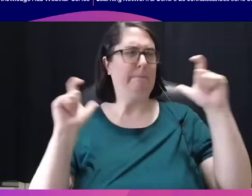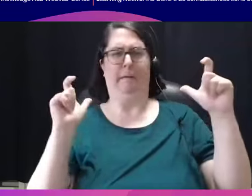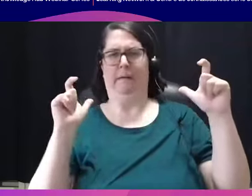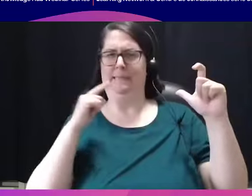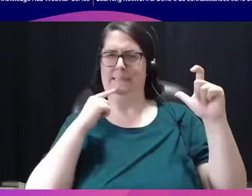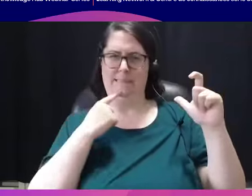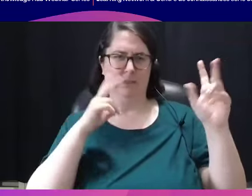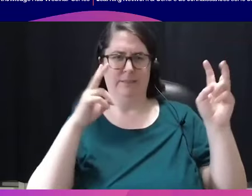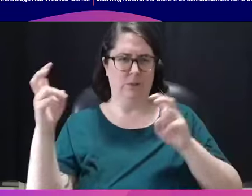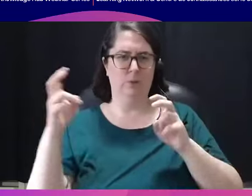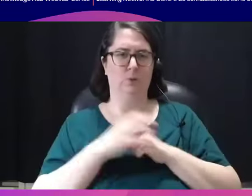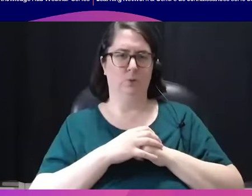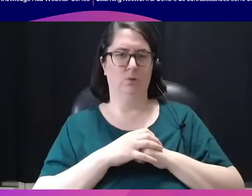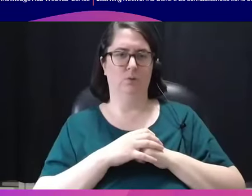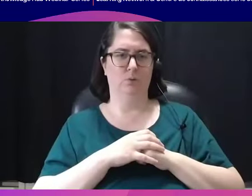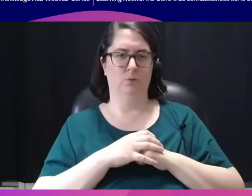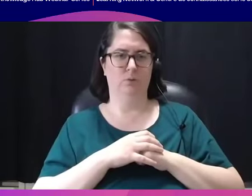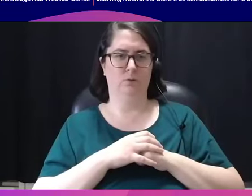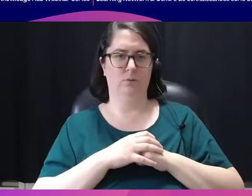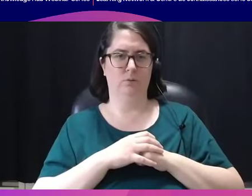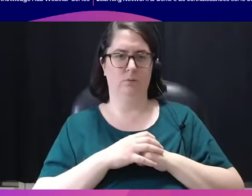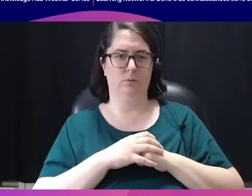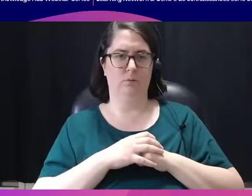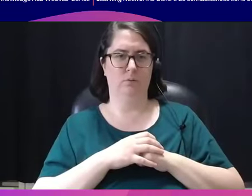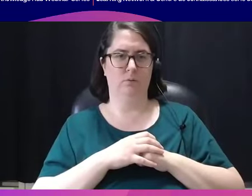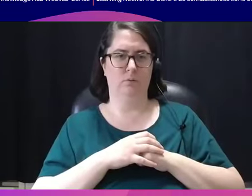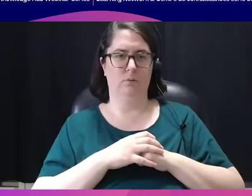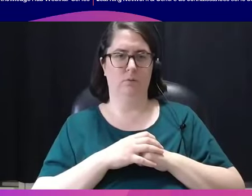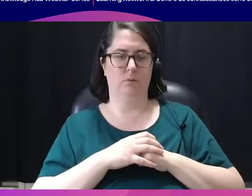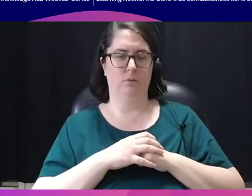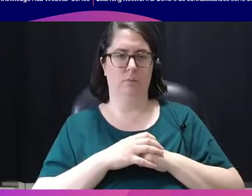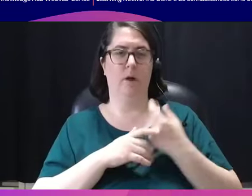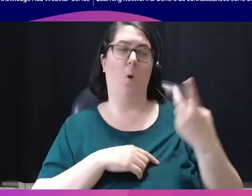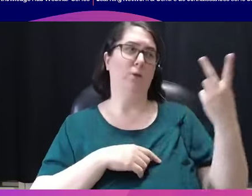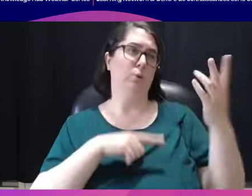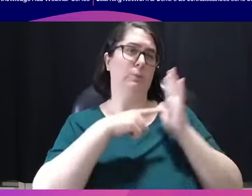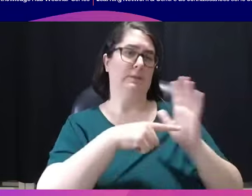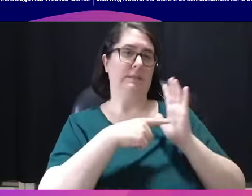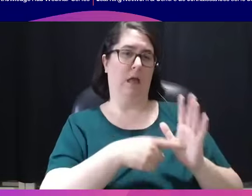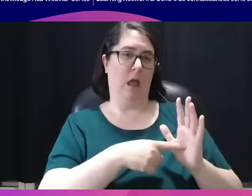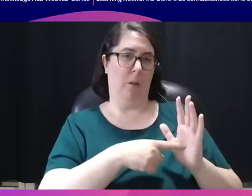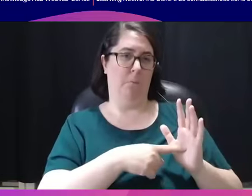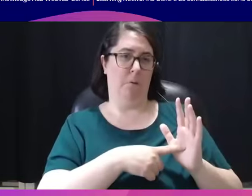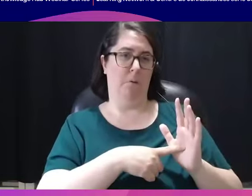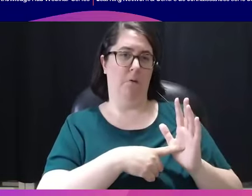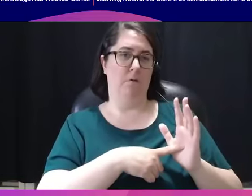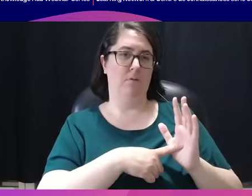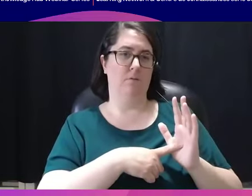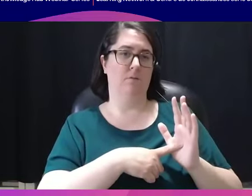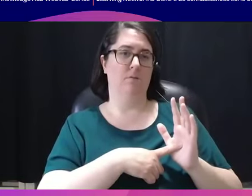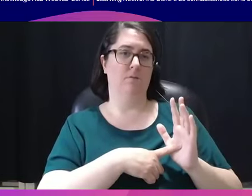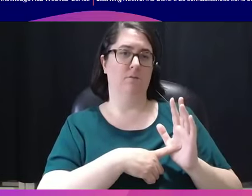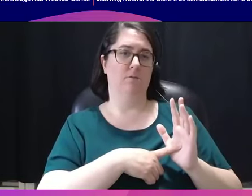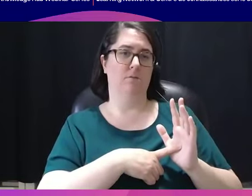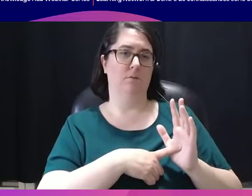in Canada. And I think we often see like, oh, those are only the two examples of perhaps a very large incel community, and